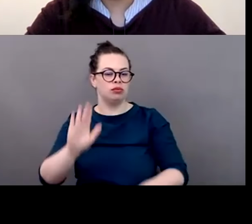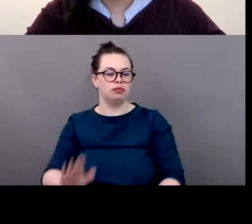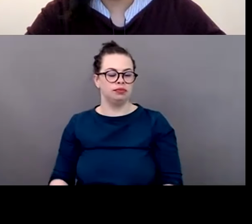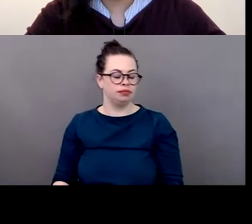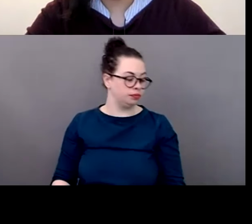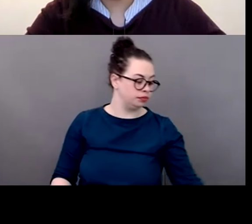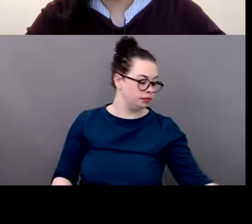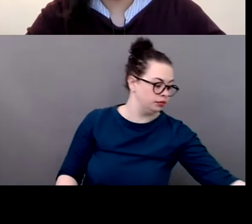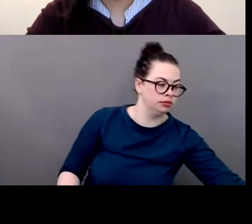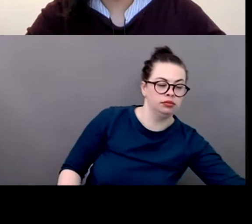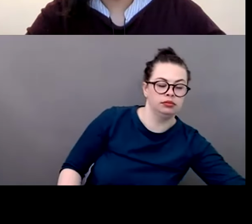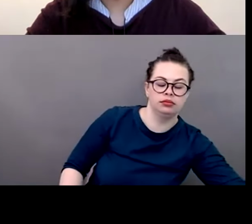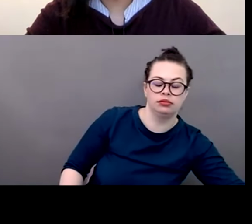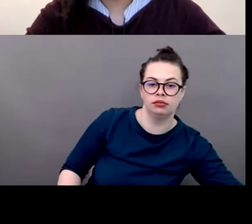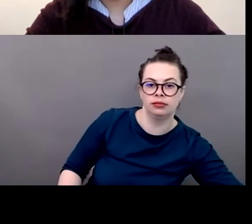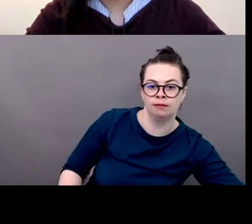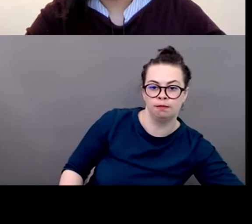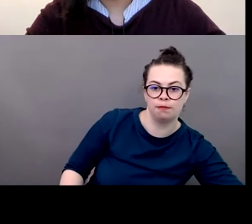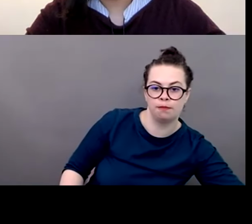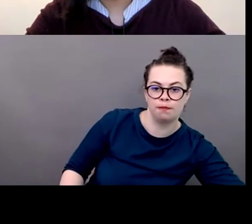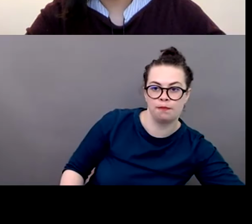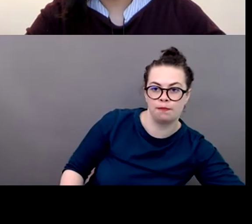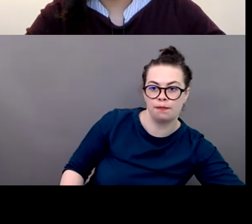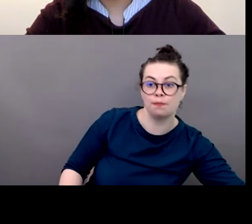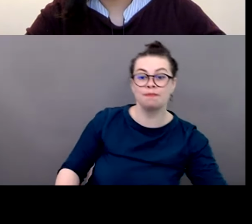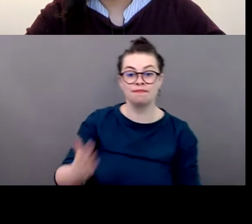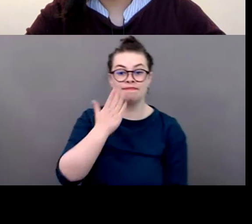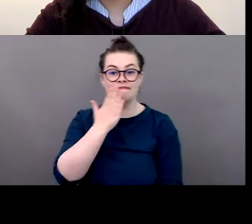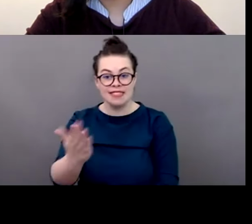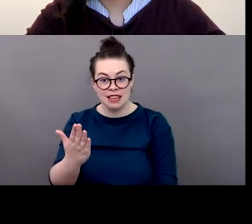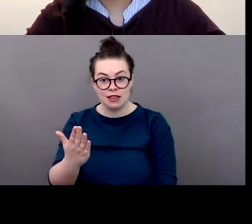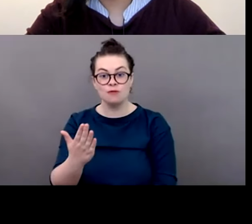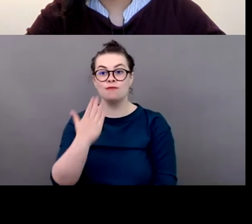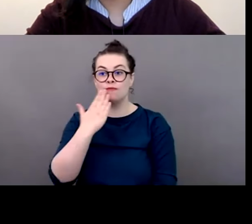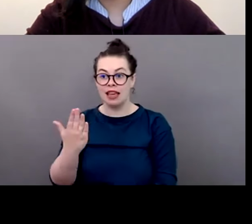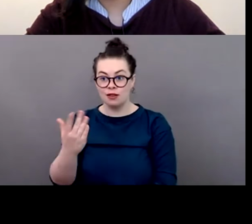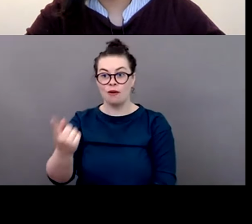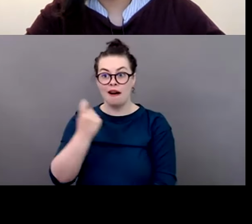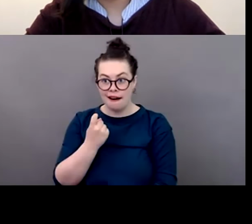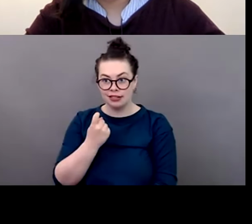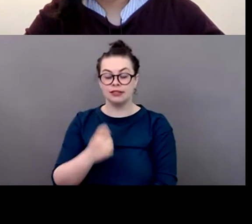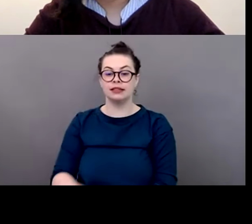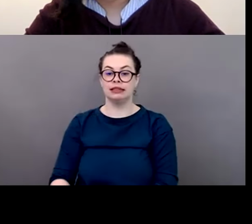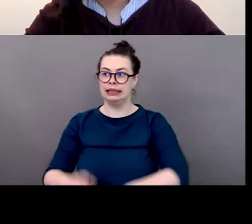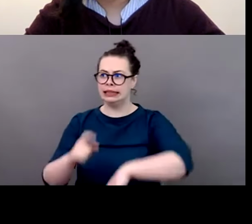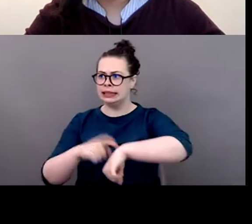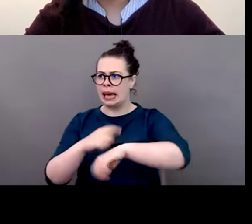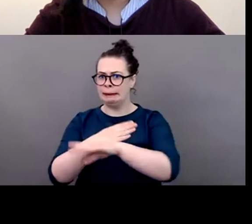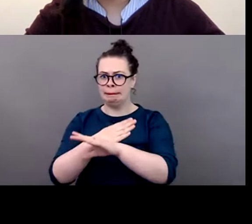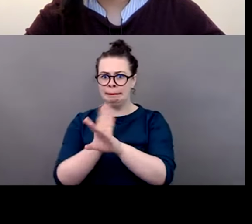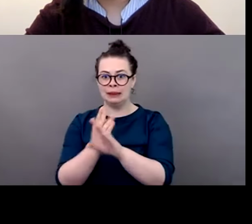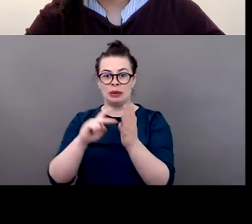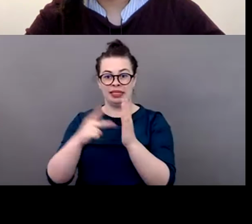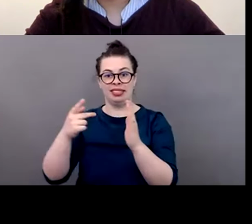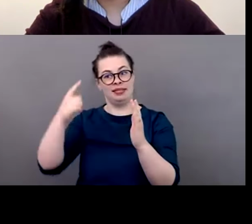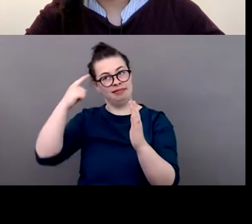Thank you. Thank you very much to our panelists, and thank you, Edmo, for the question. And due to the time limits, I think we should move to the next